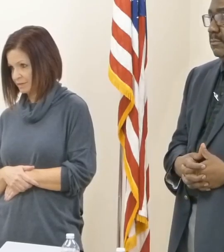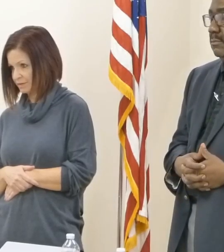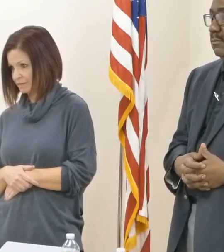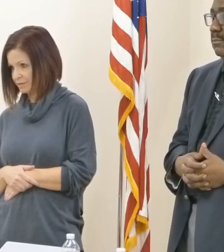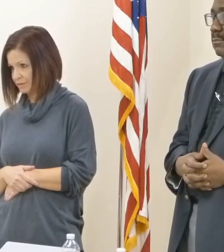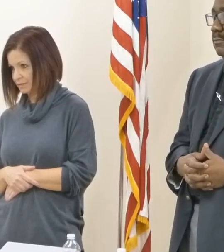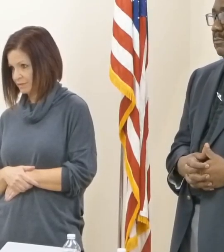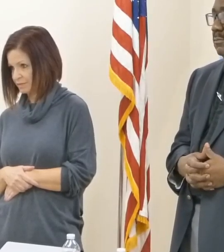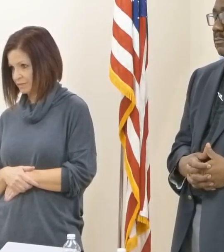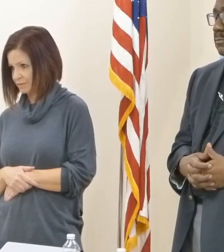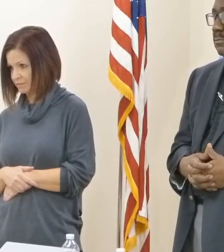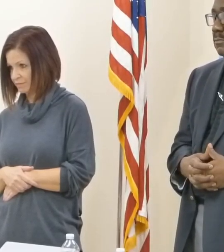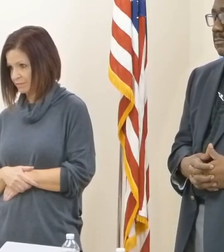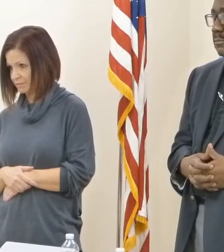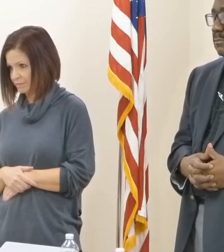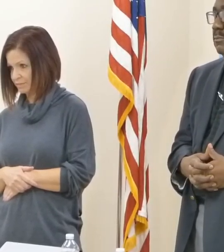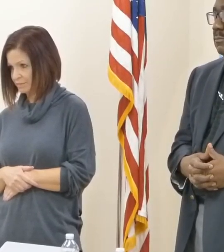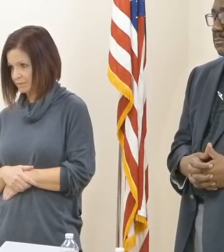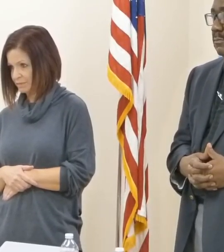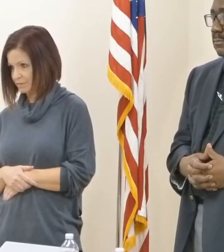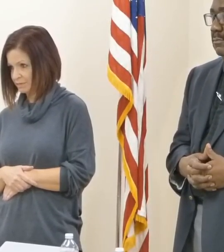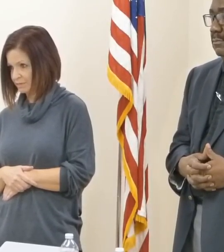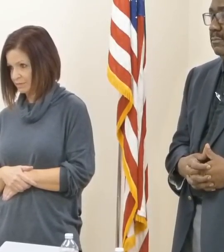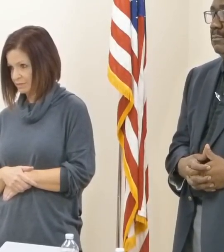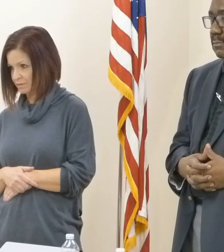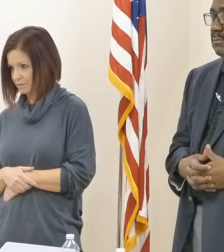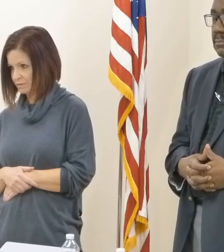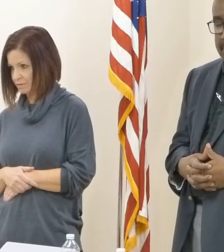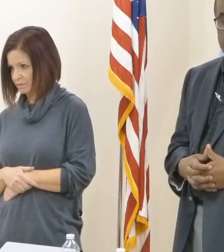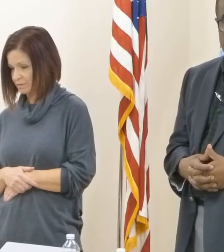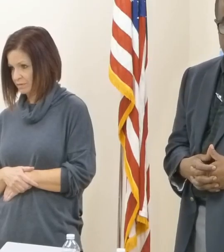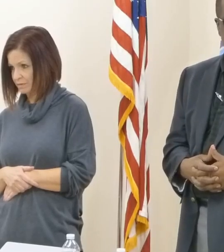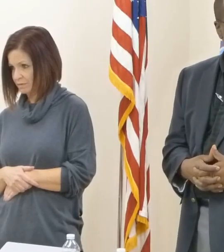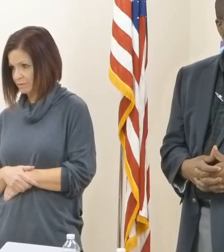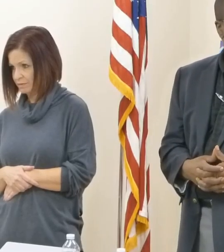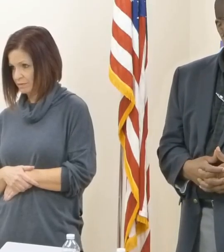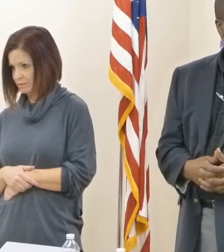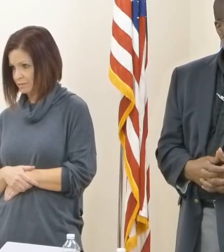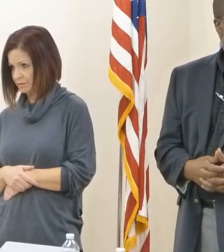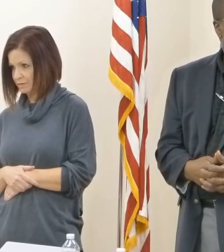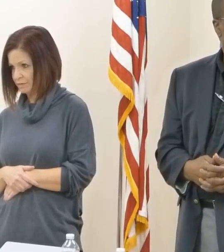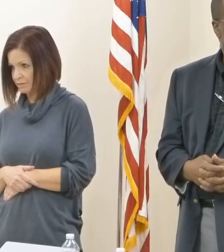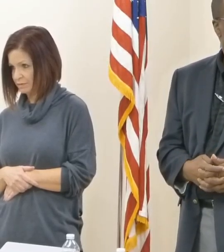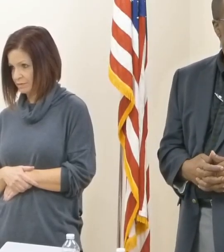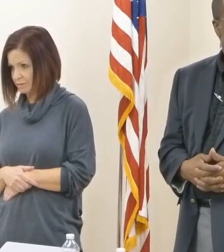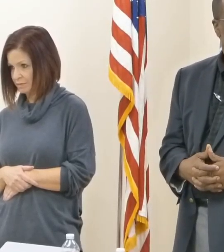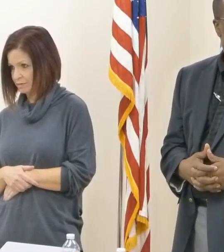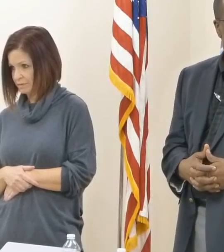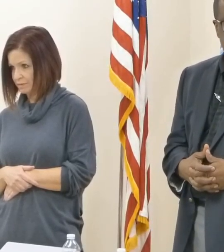hard of hearing have that parking lot since I think it was about April of 2017.